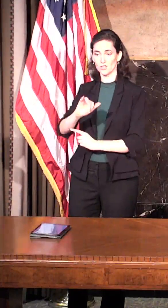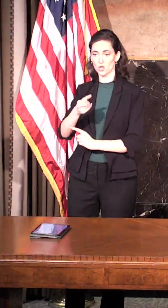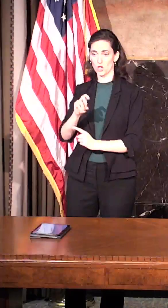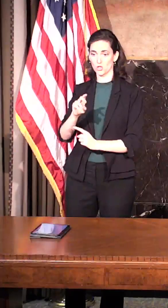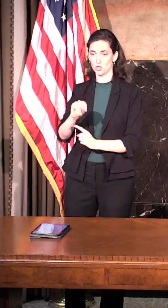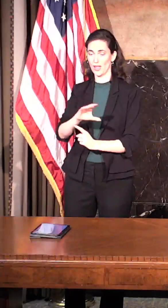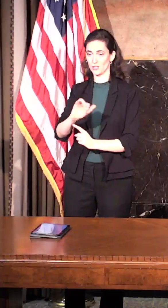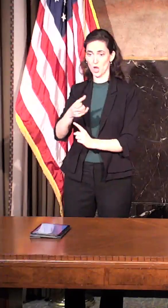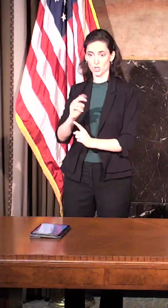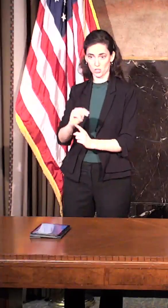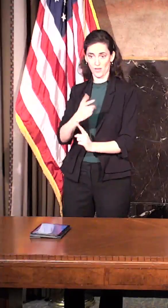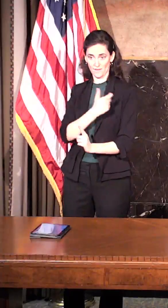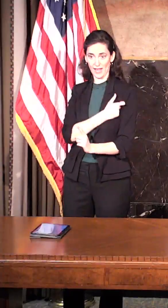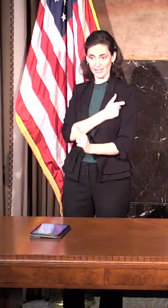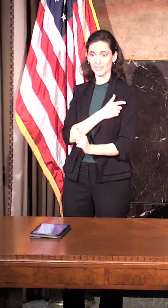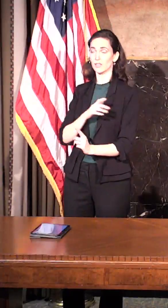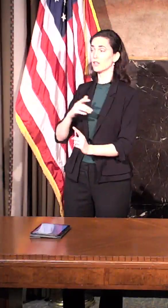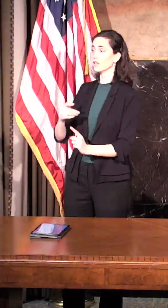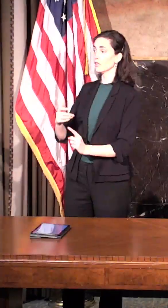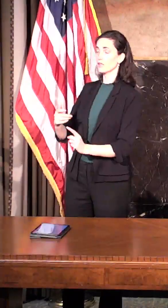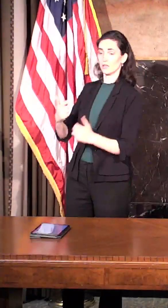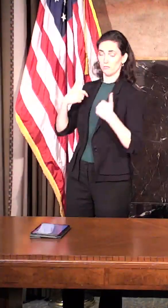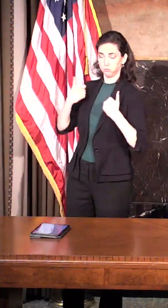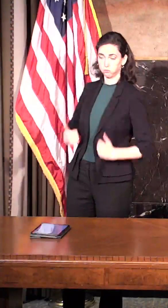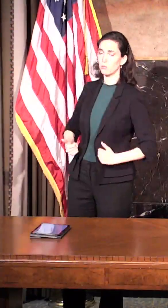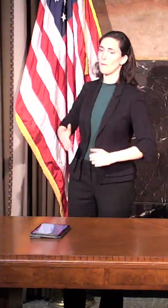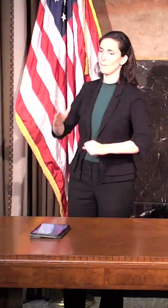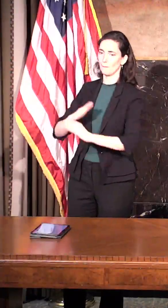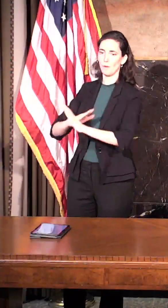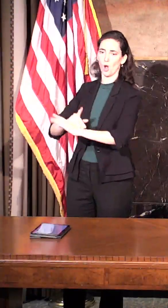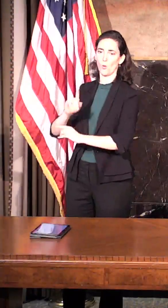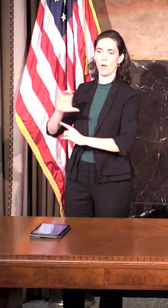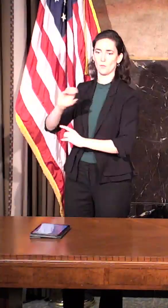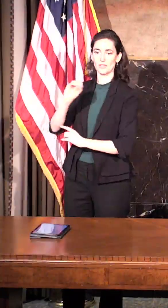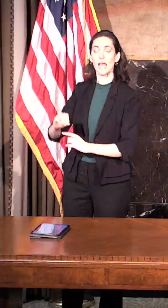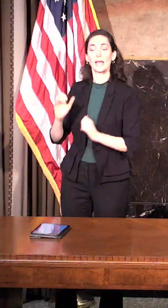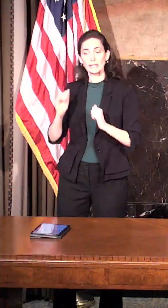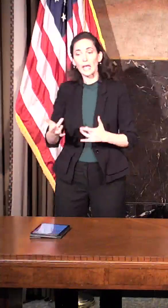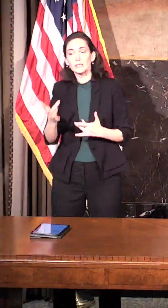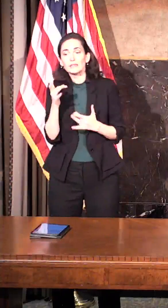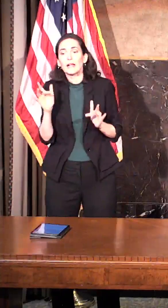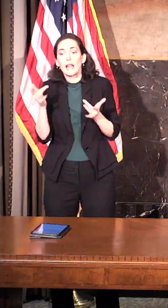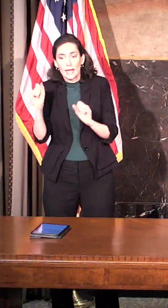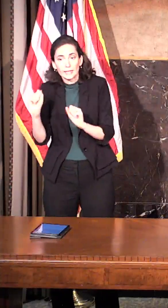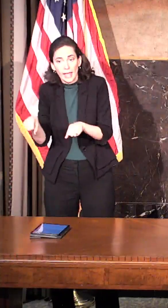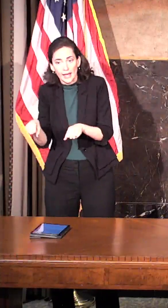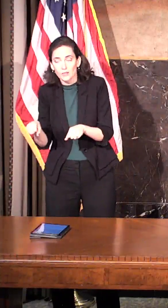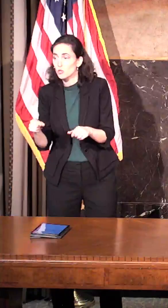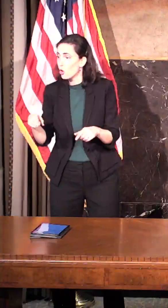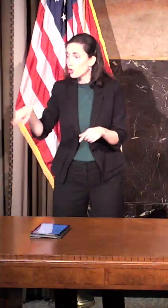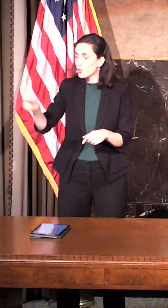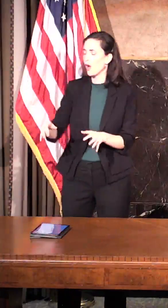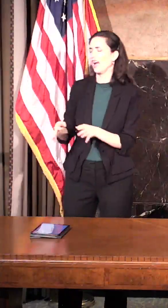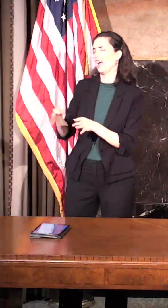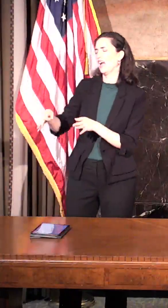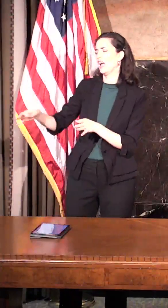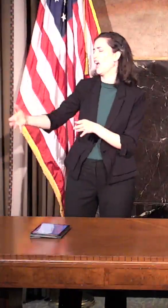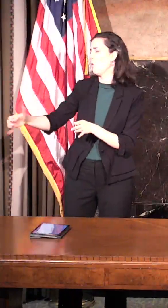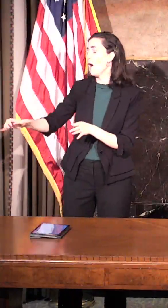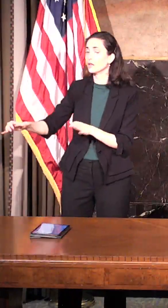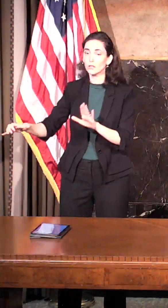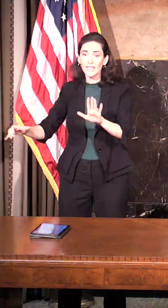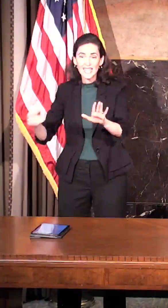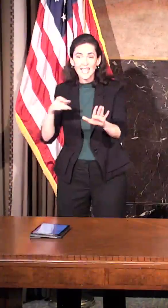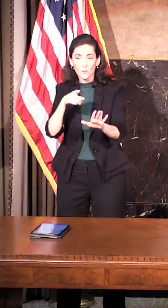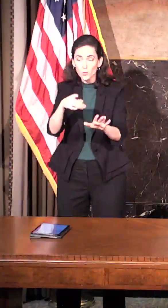vaccinated, don't fall in the trap of trying to parse one versus the other. This is a golden opportunity. You might literally pay for that decision with your